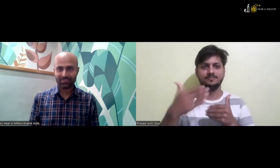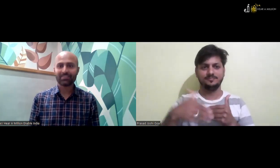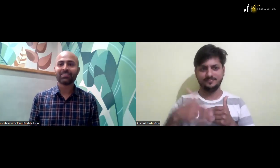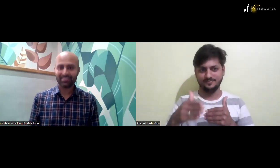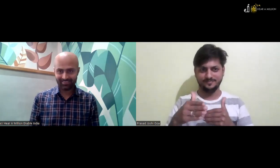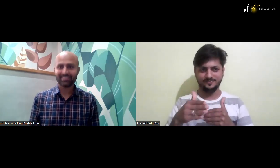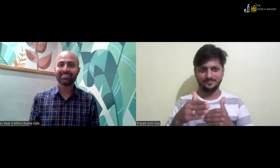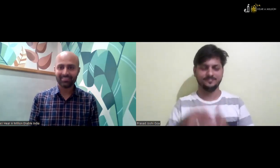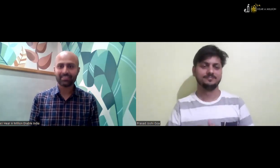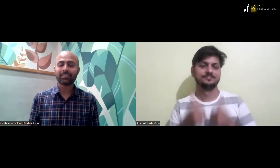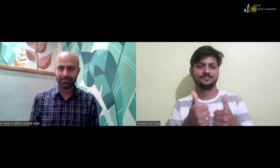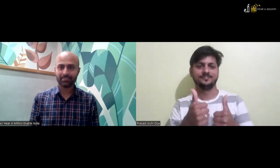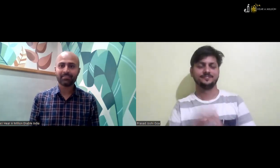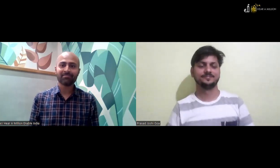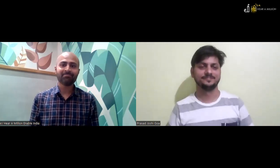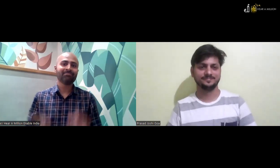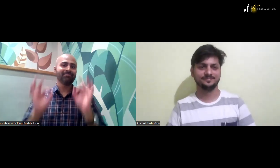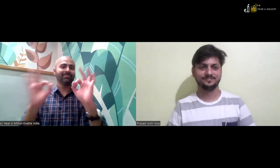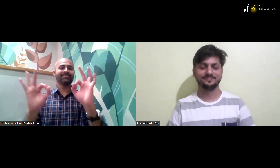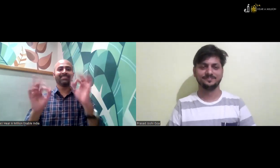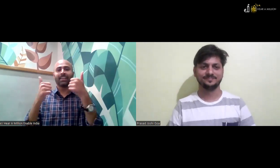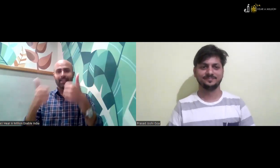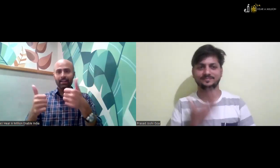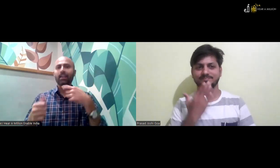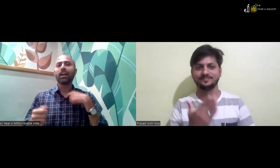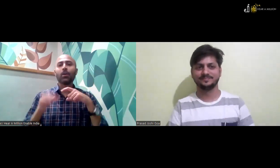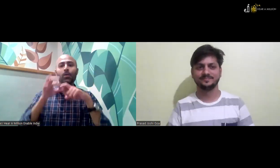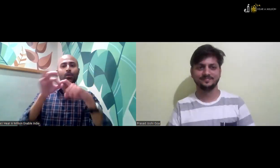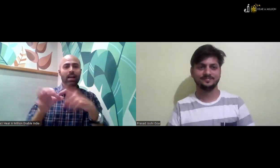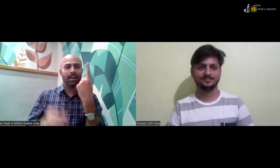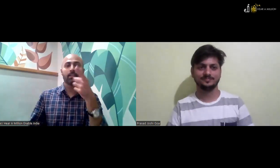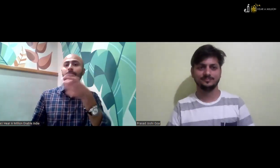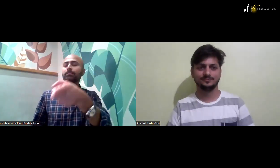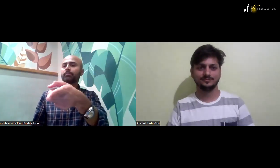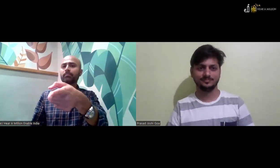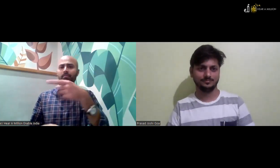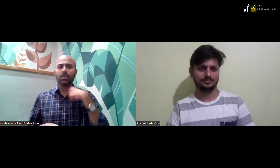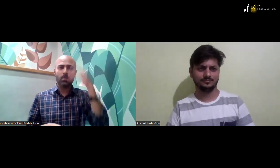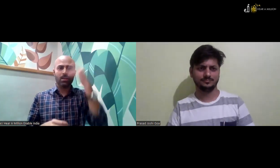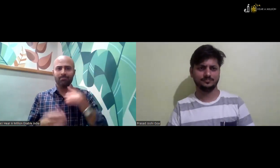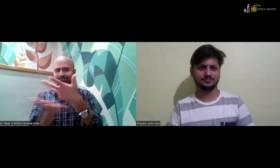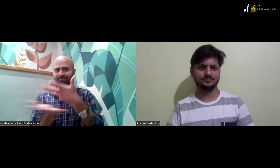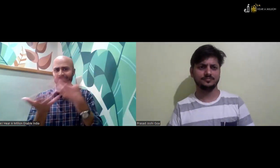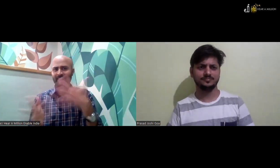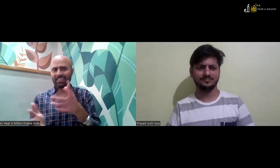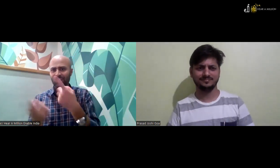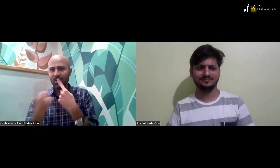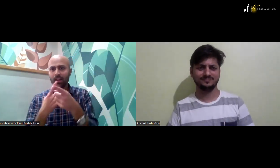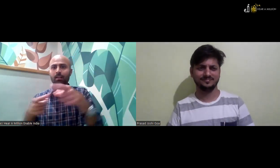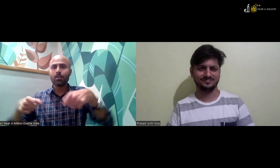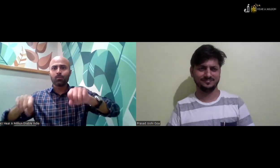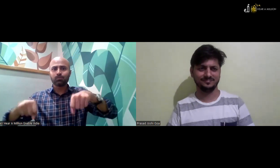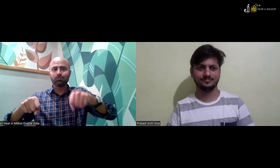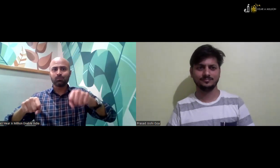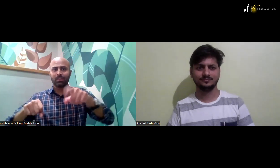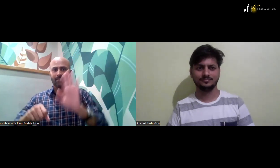13 years I've been working along with the association. So, I would like to ask you a question. I know that